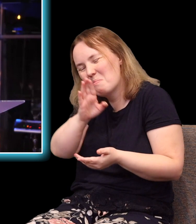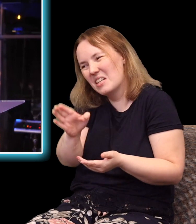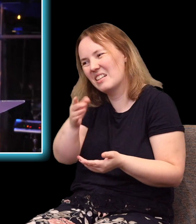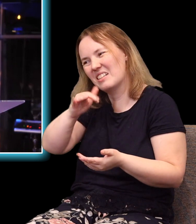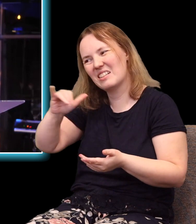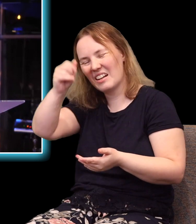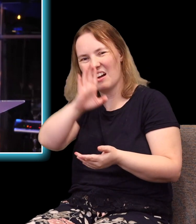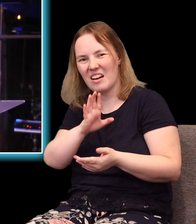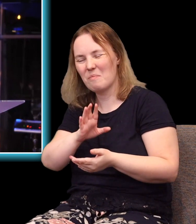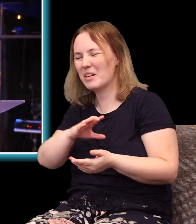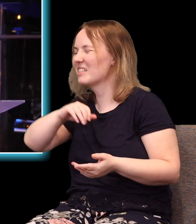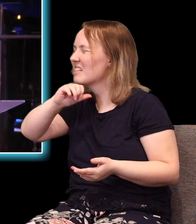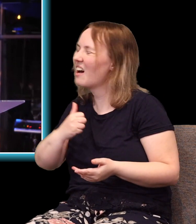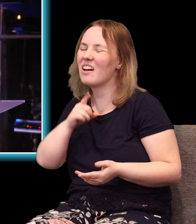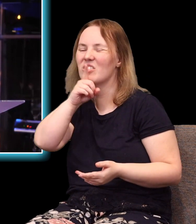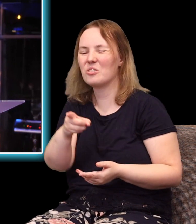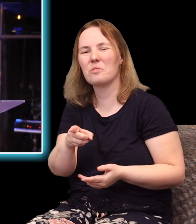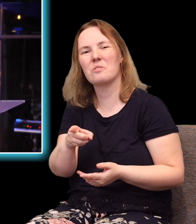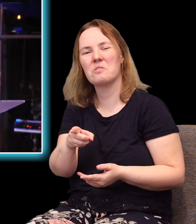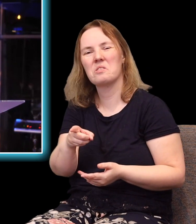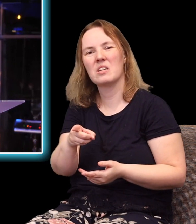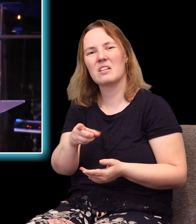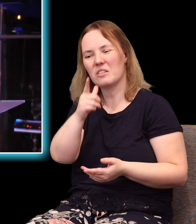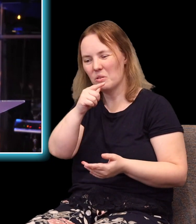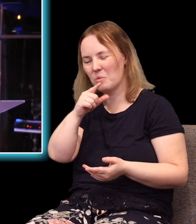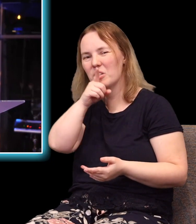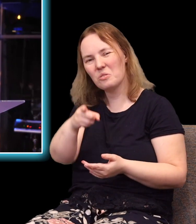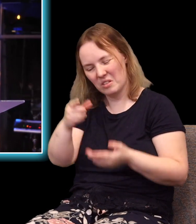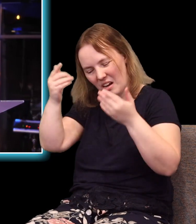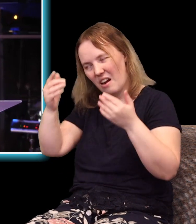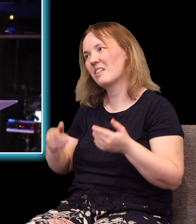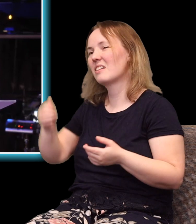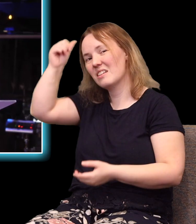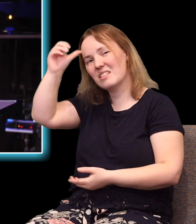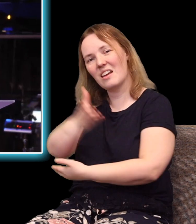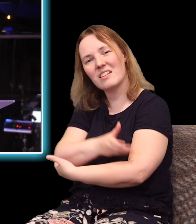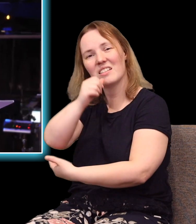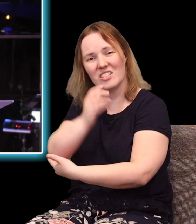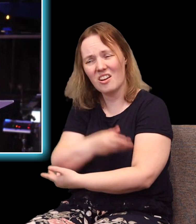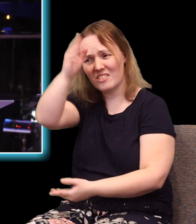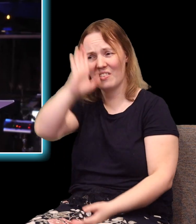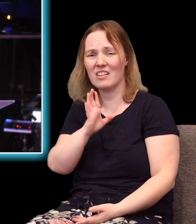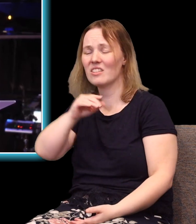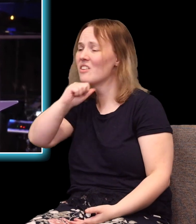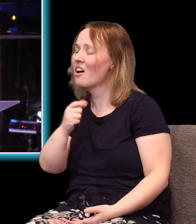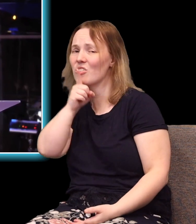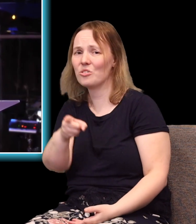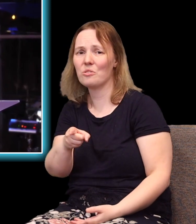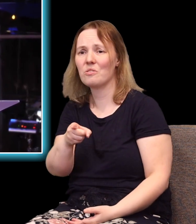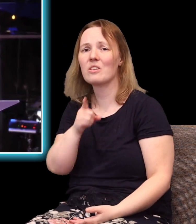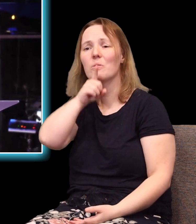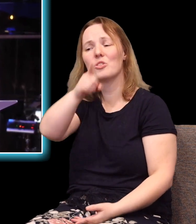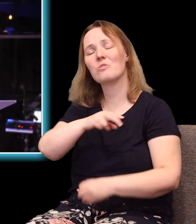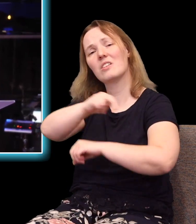know, it's acceptable, but it's not true to who we really are as sons and daughters of God. It's not